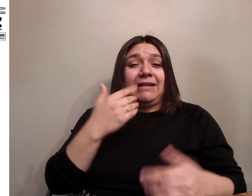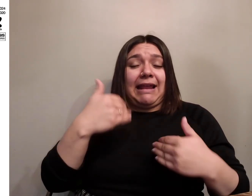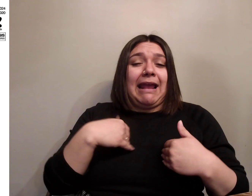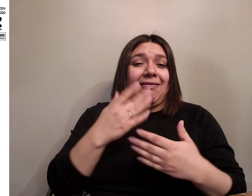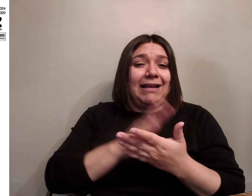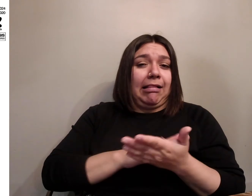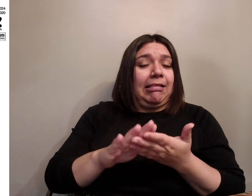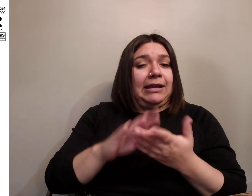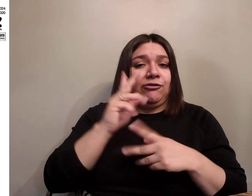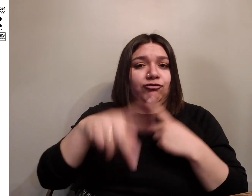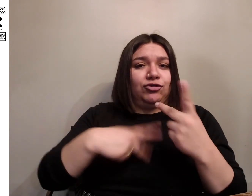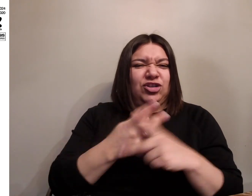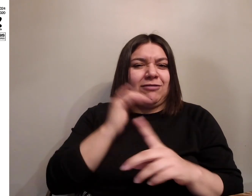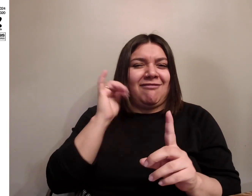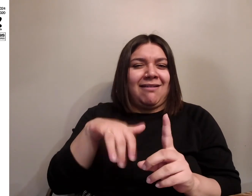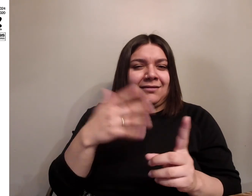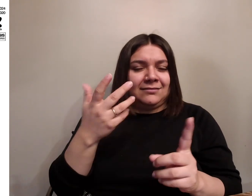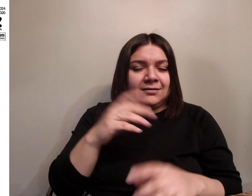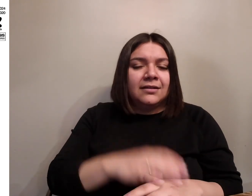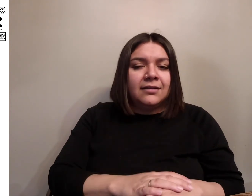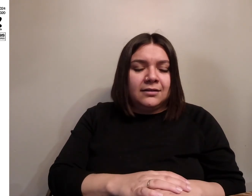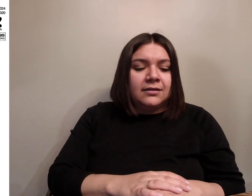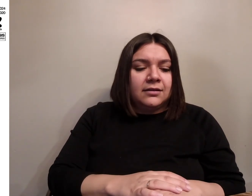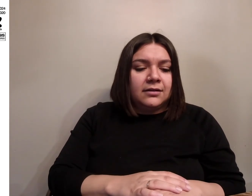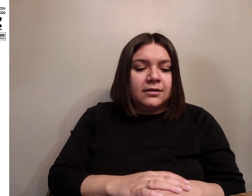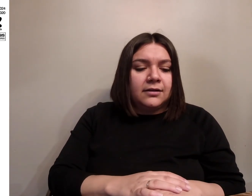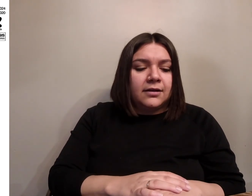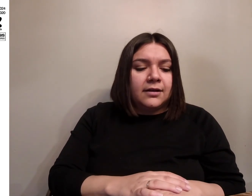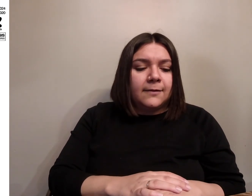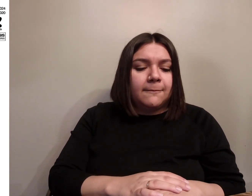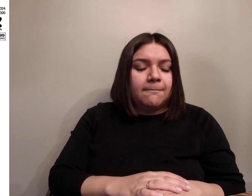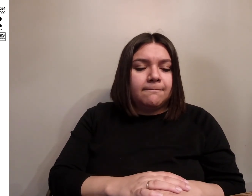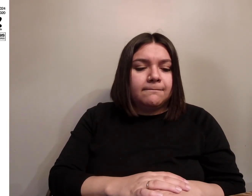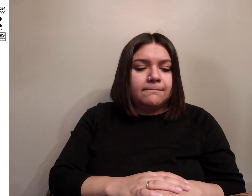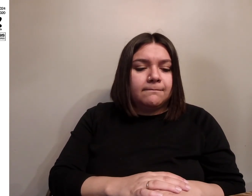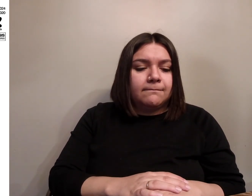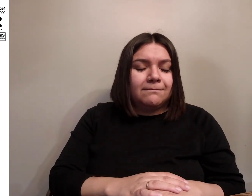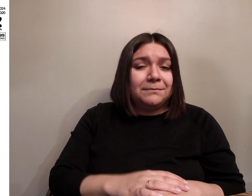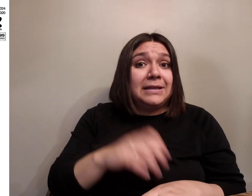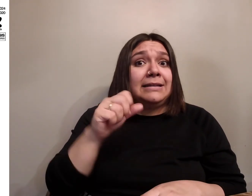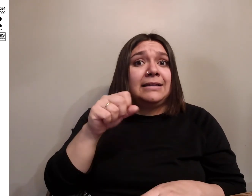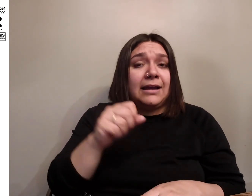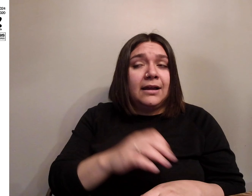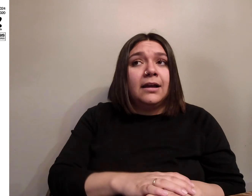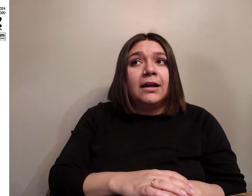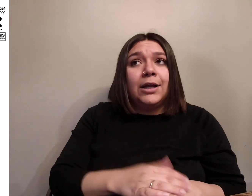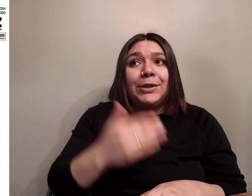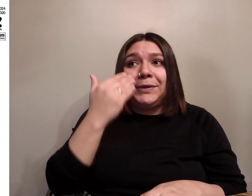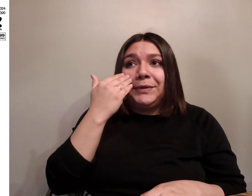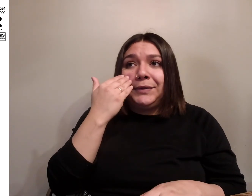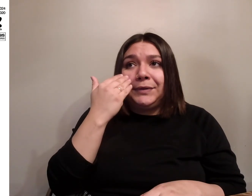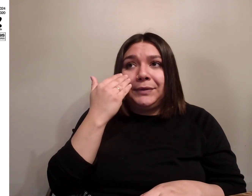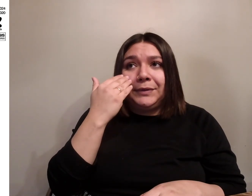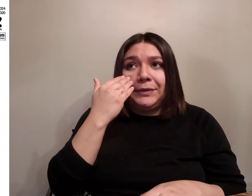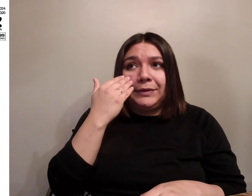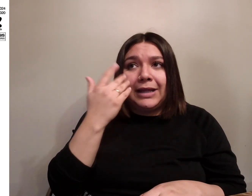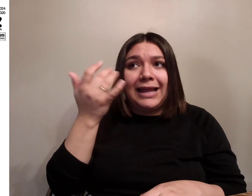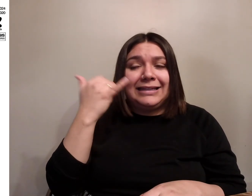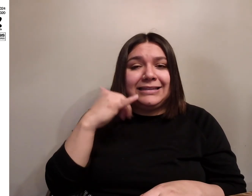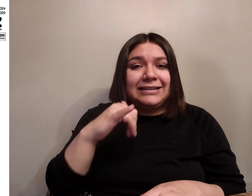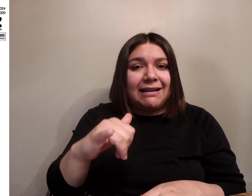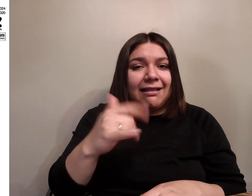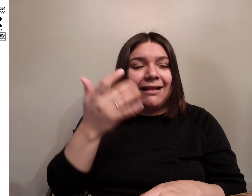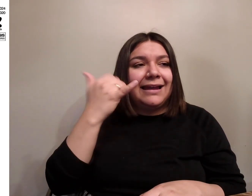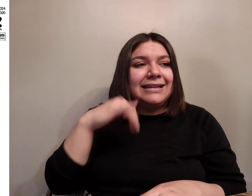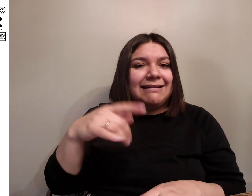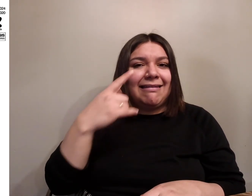super pure version of that, and